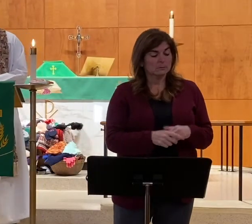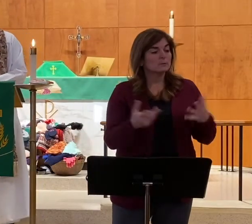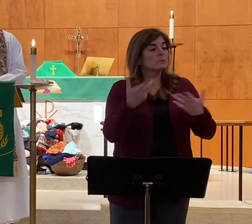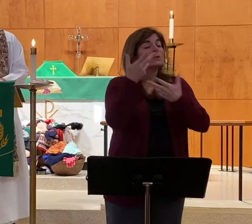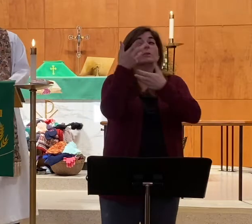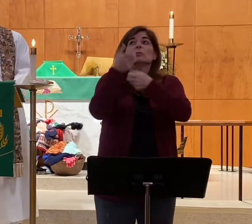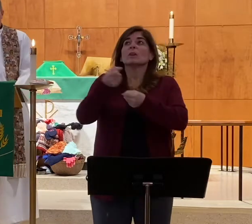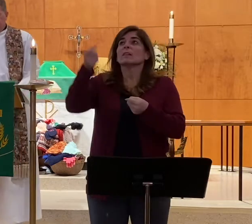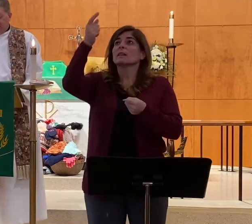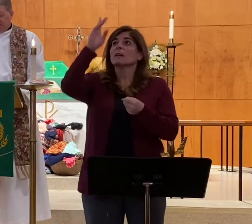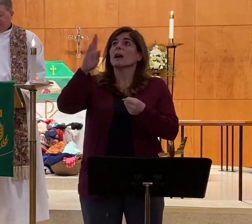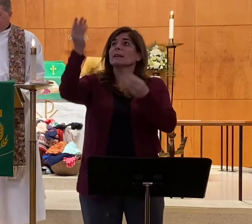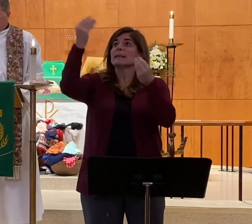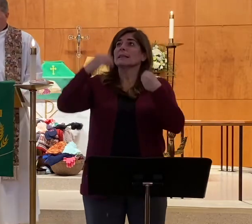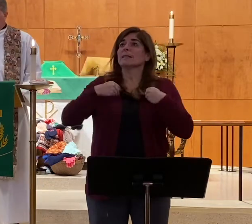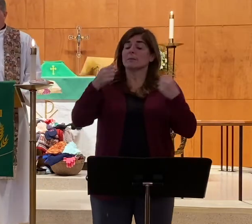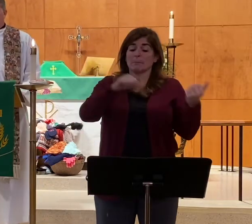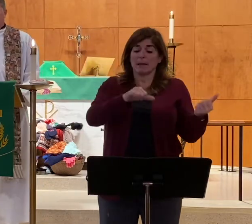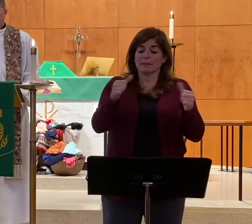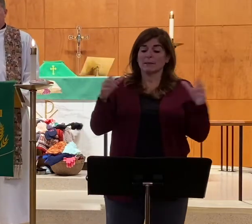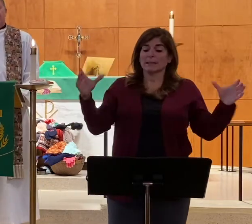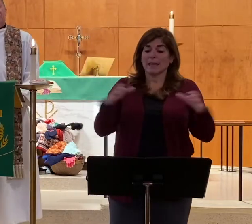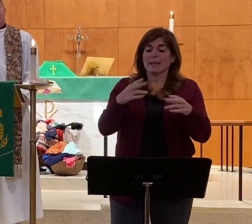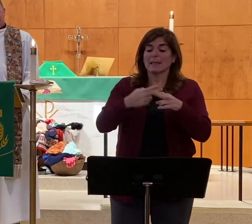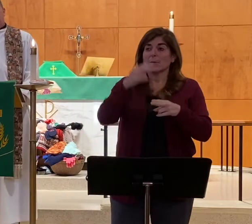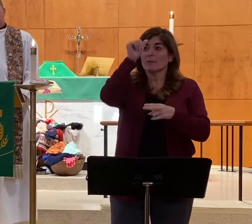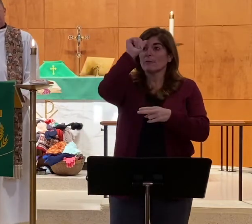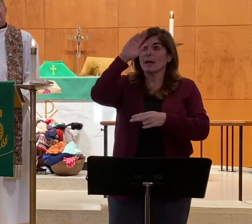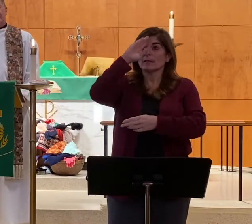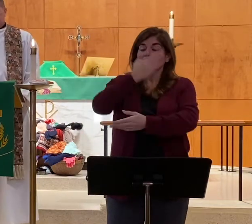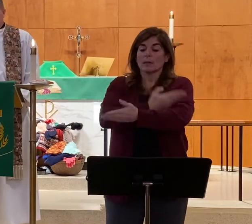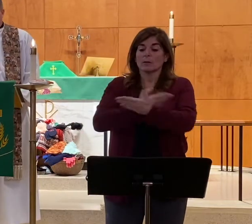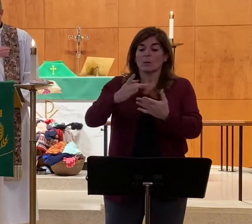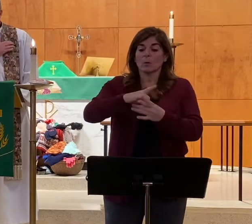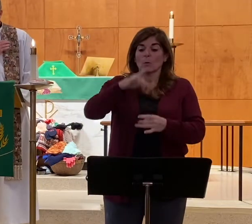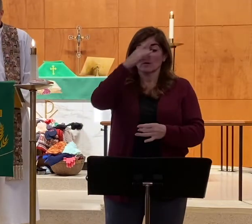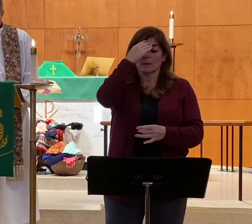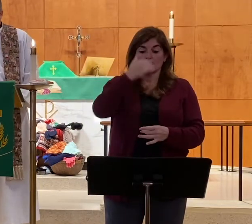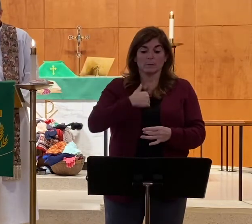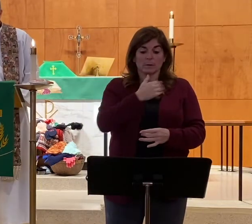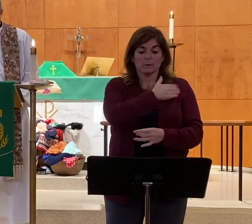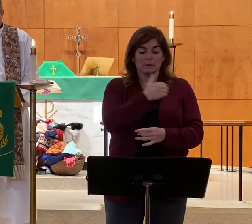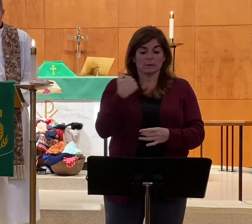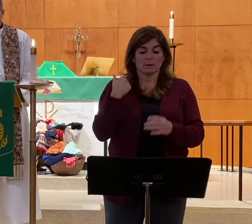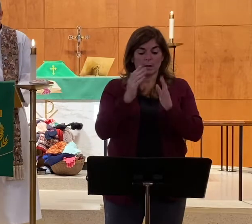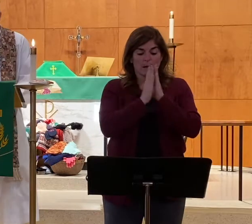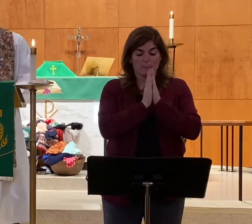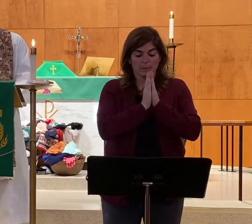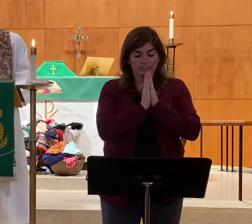Trusting in the word of life given in baptism, we're gathered in the name of the Father, and the Son, and the Holy Spirit.